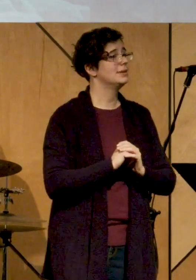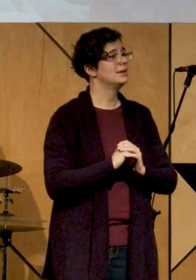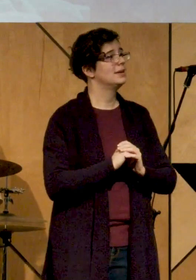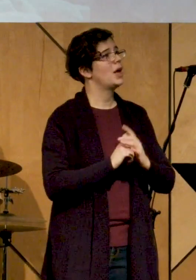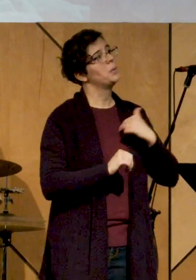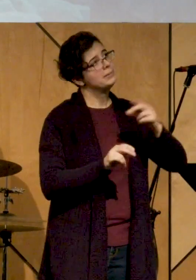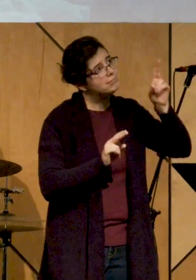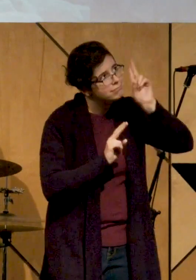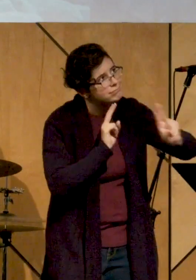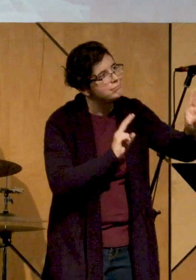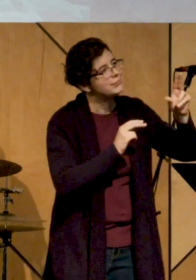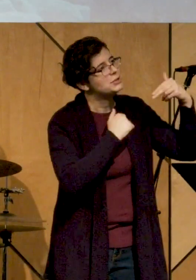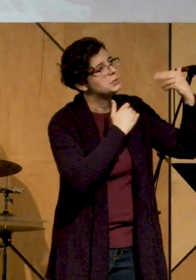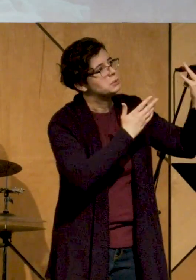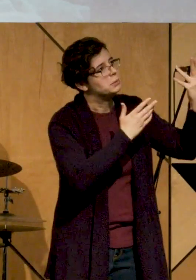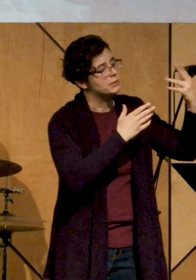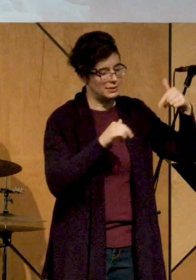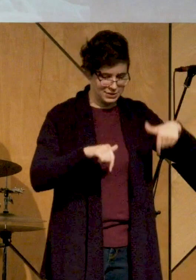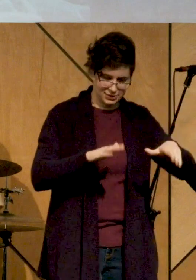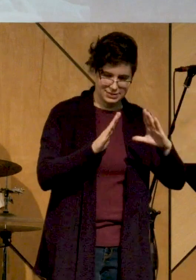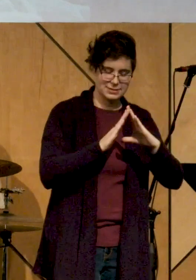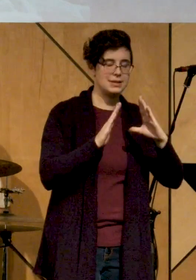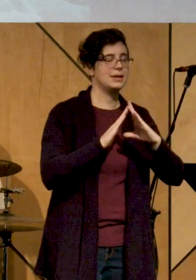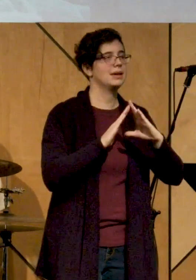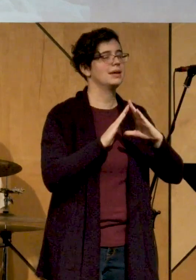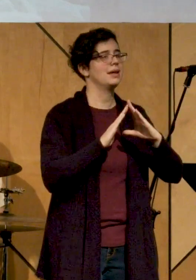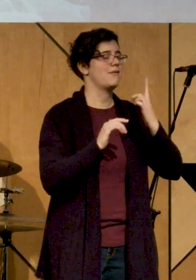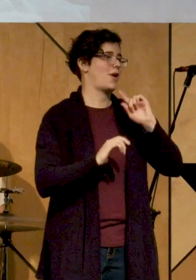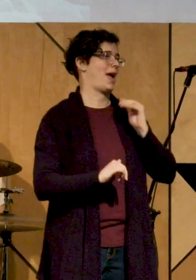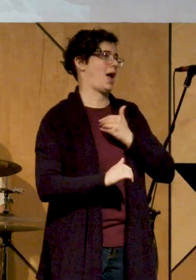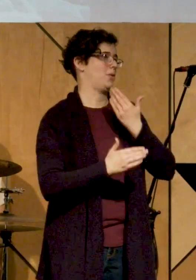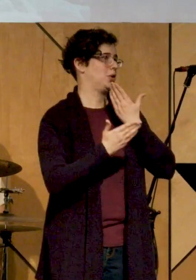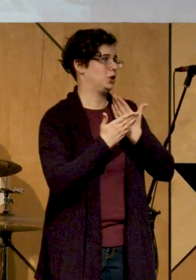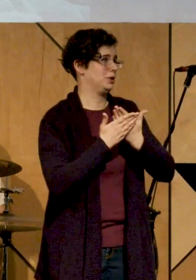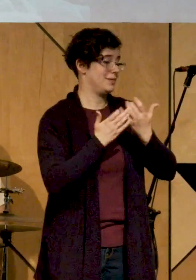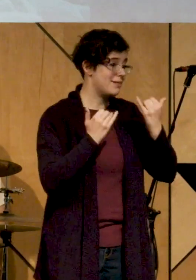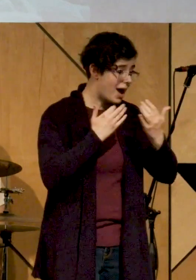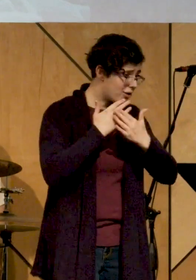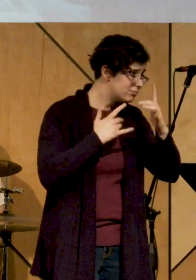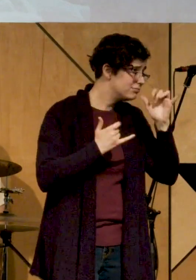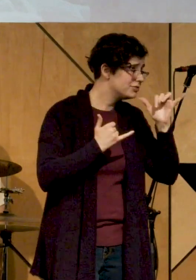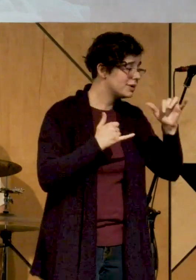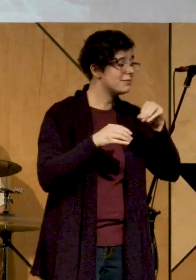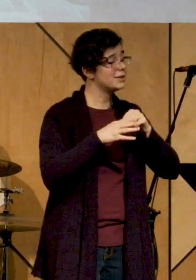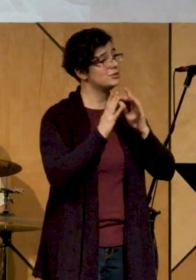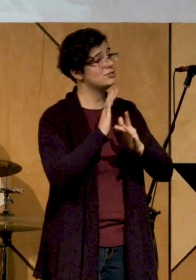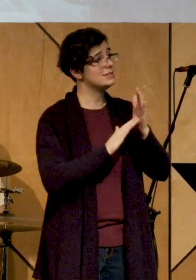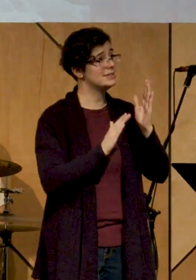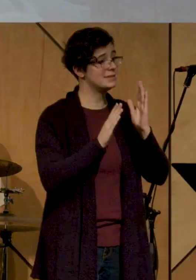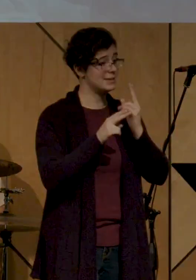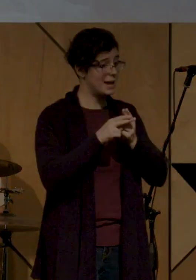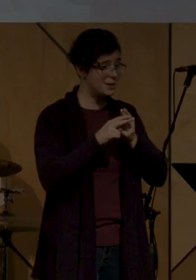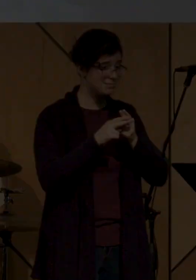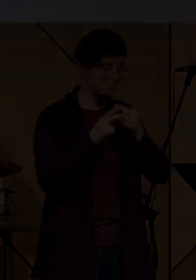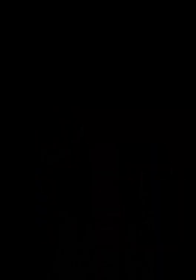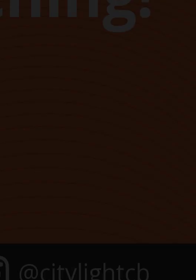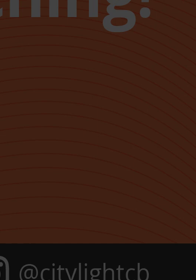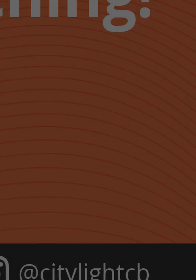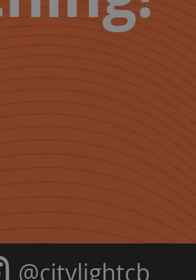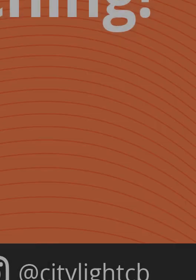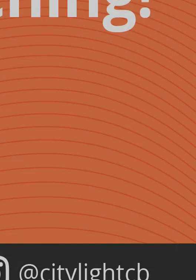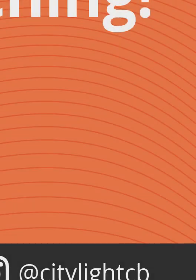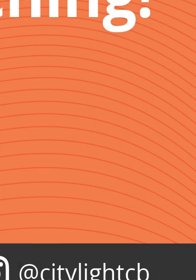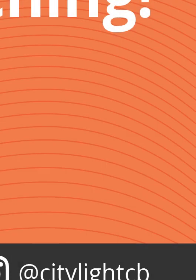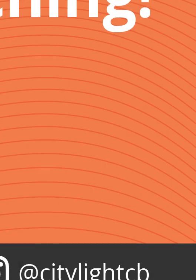glory in our city for our good now and forever? We ask in Jesus' name, amen.